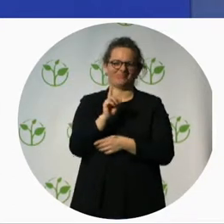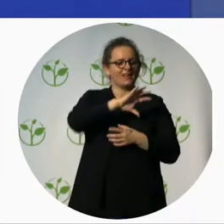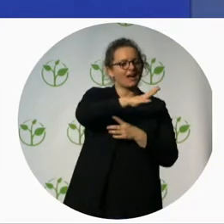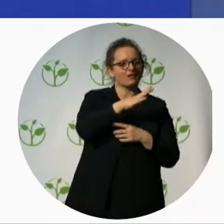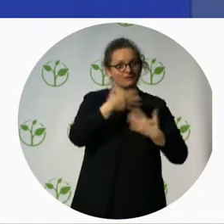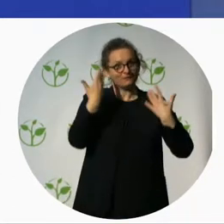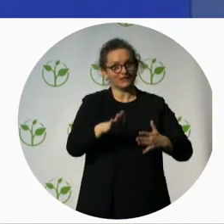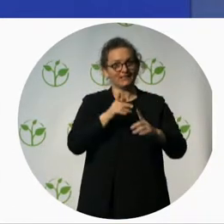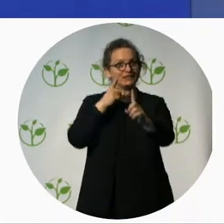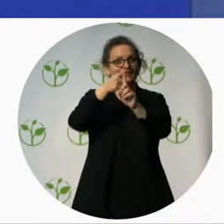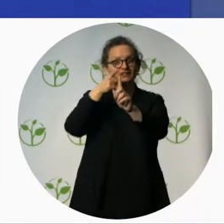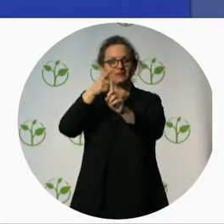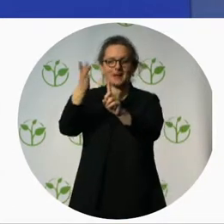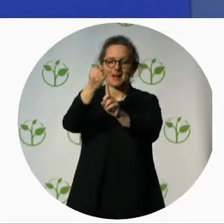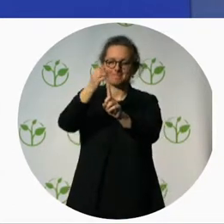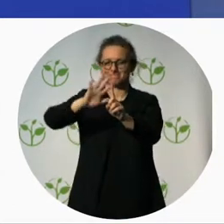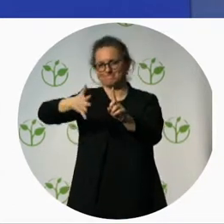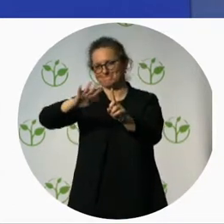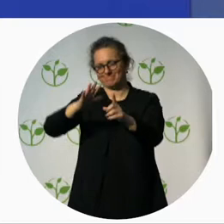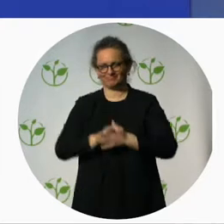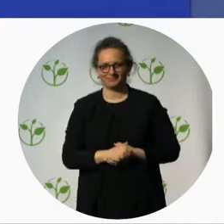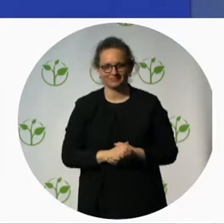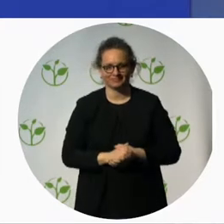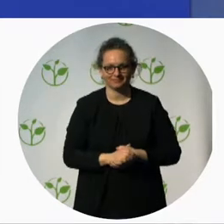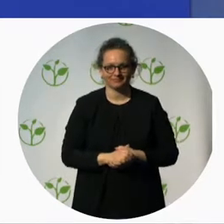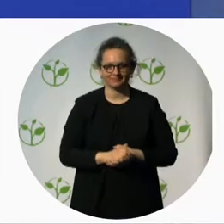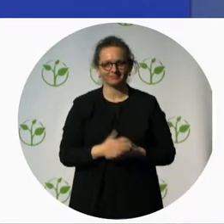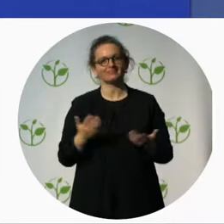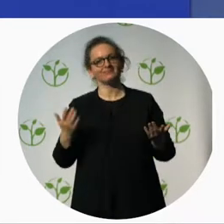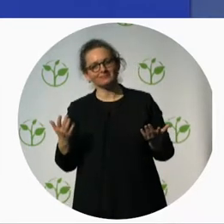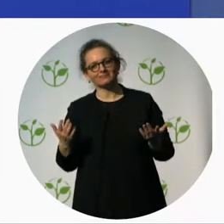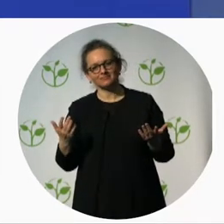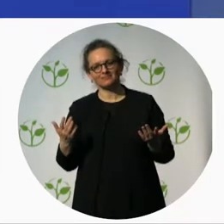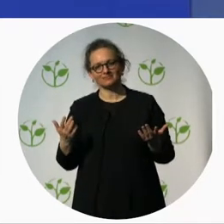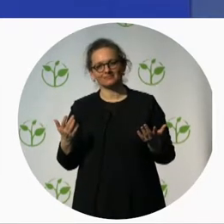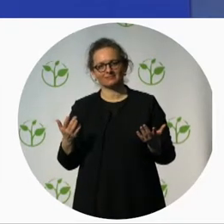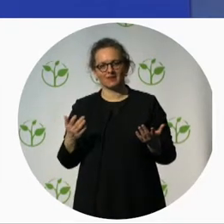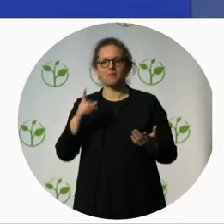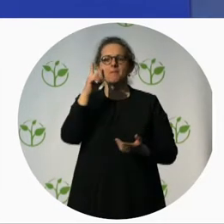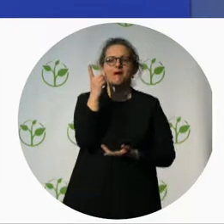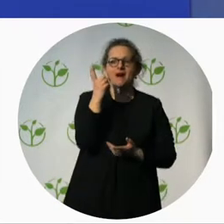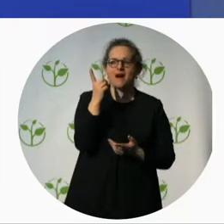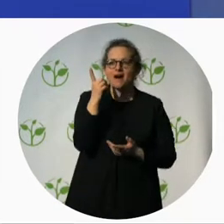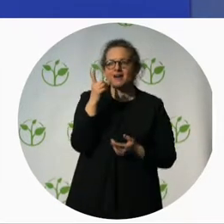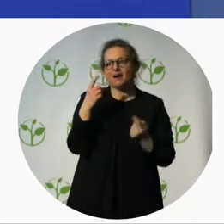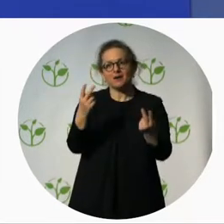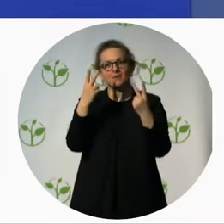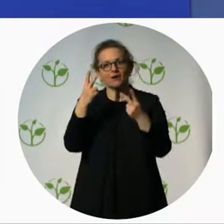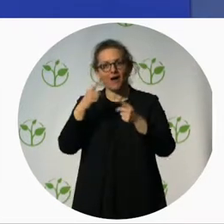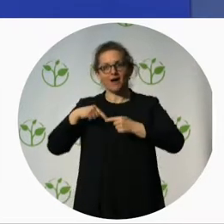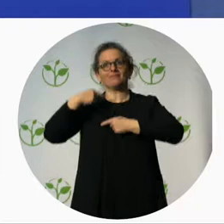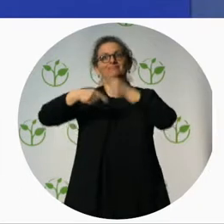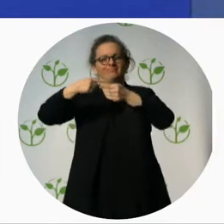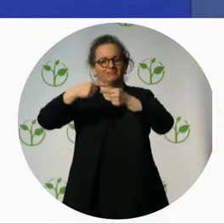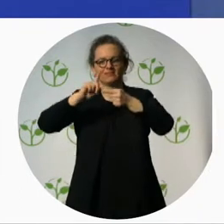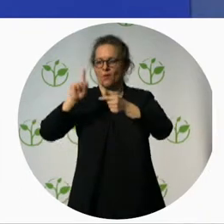a diplomatic term called no one left behind. We were not really satisfied with having no one left behind because